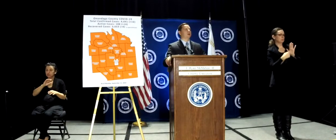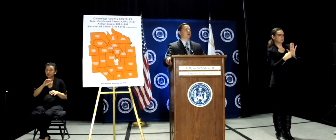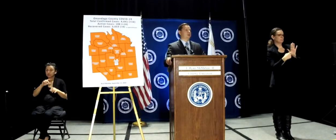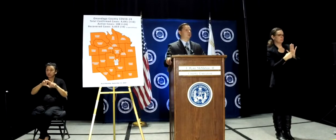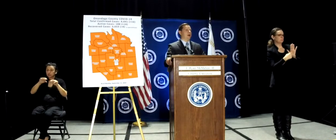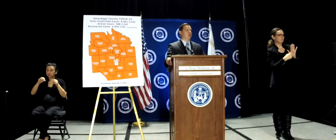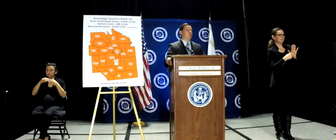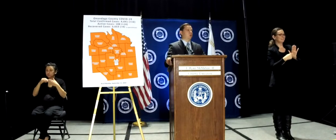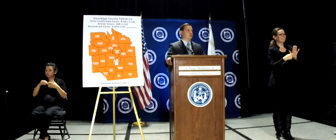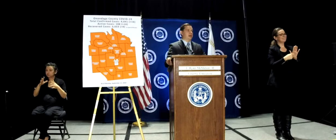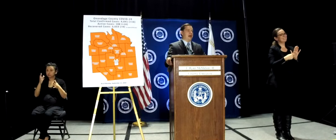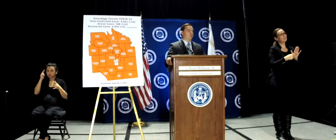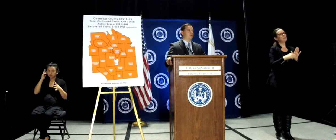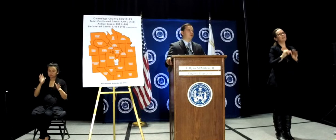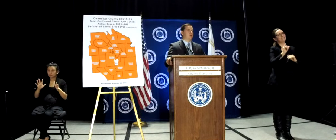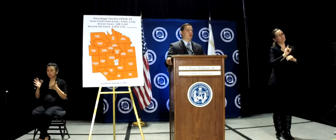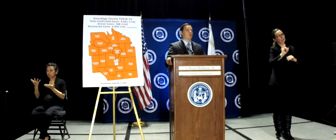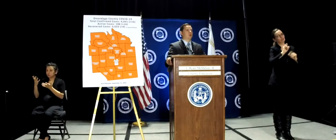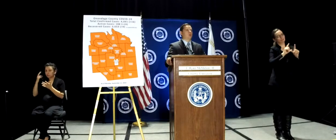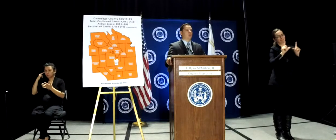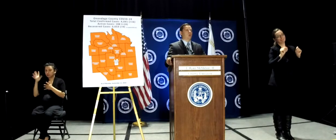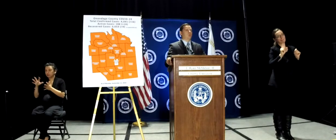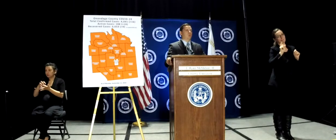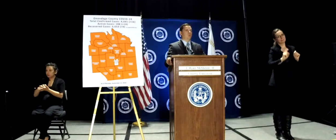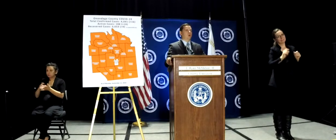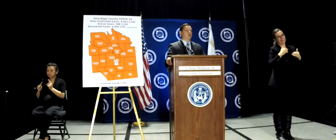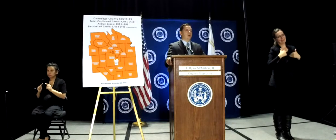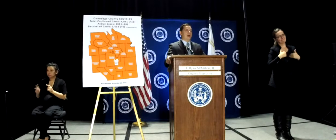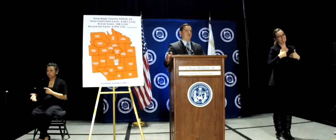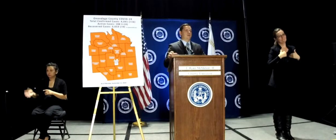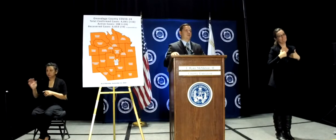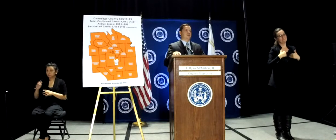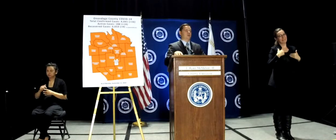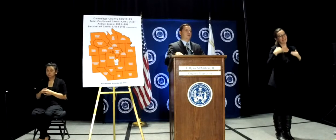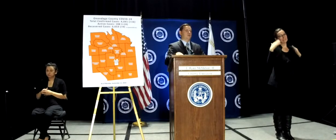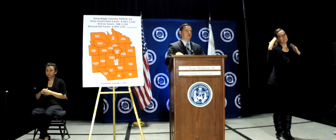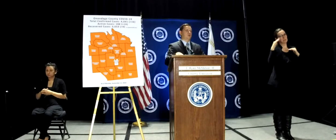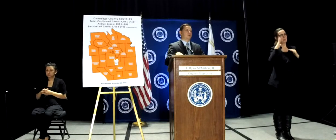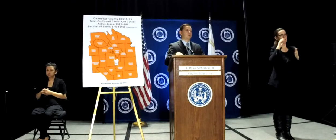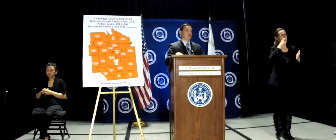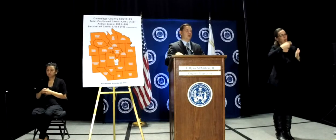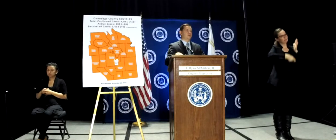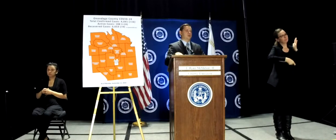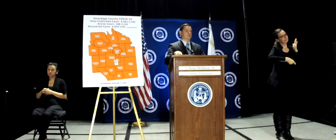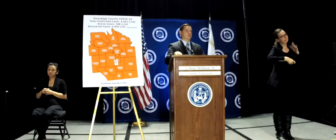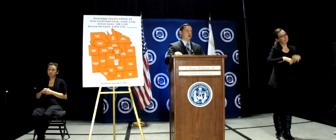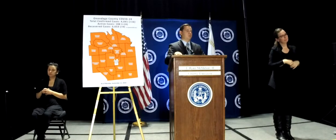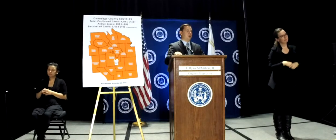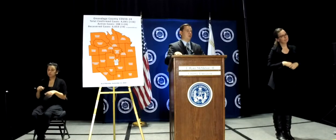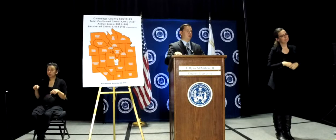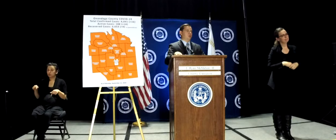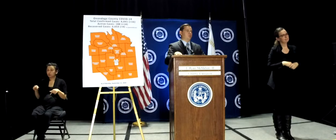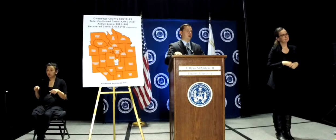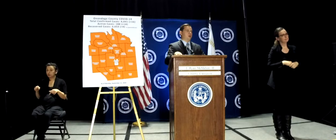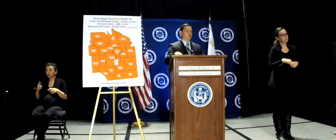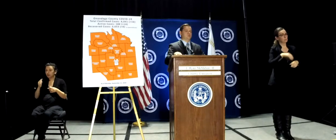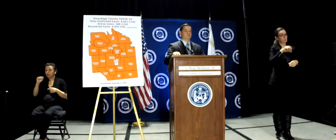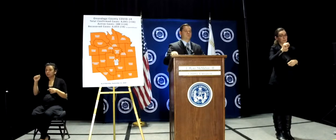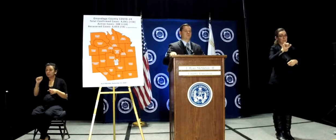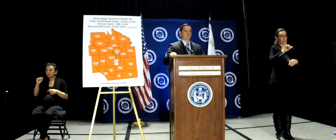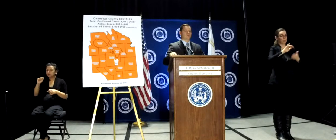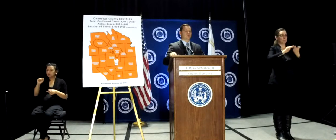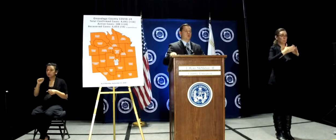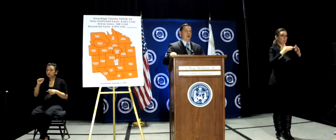point I knew what was going to happen. So what you have is you have Syracuse Community Health Center, many primary care